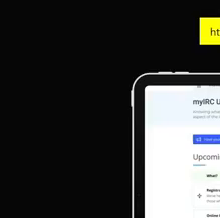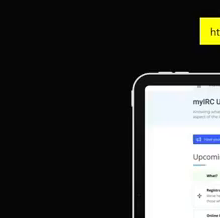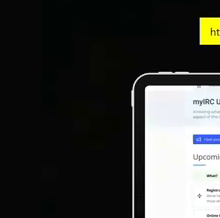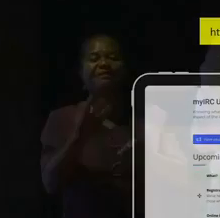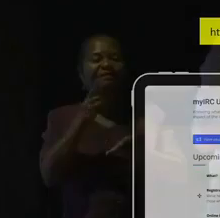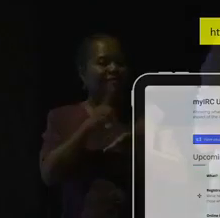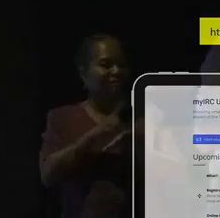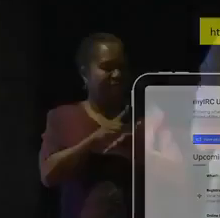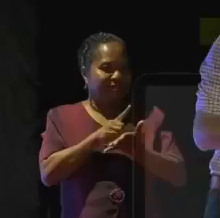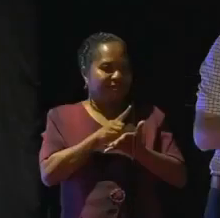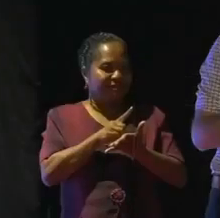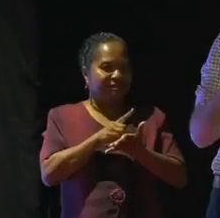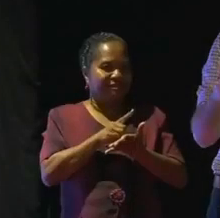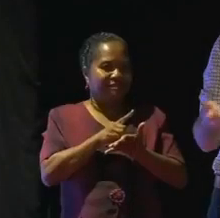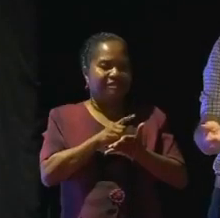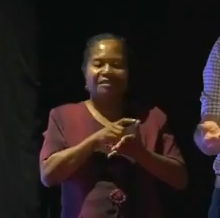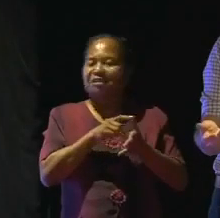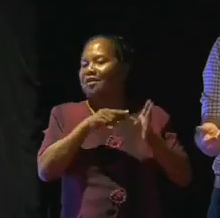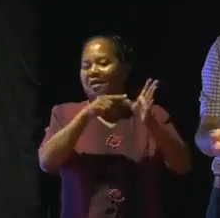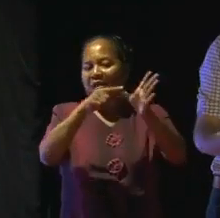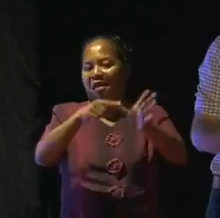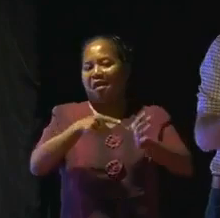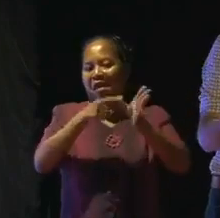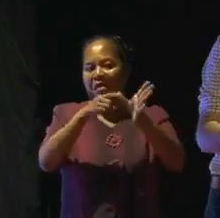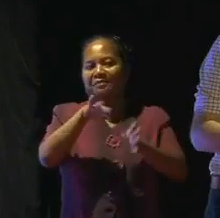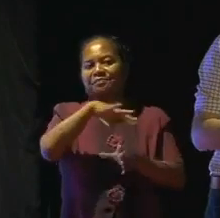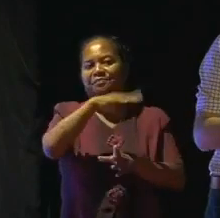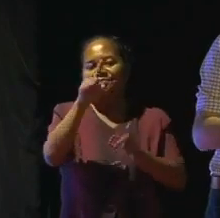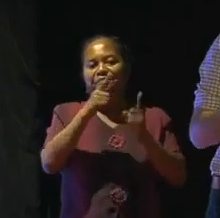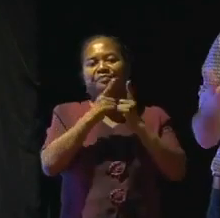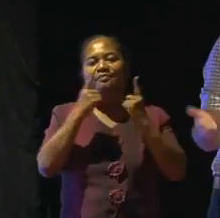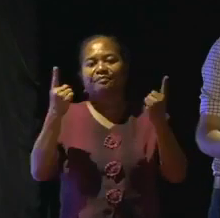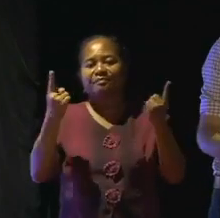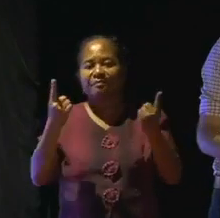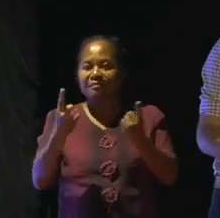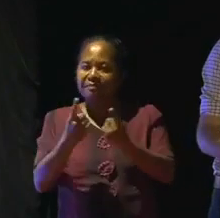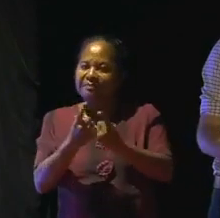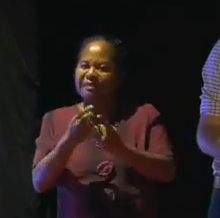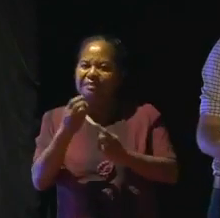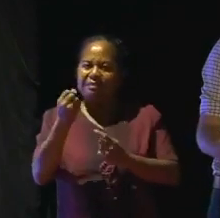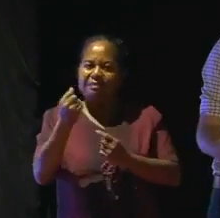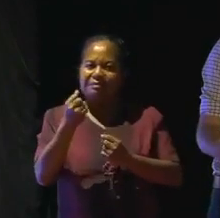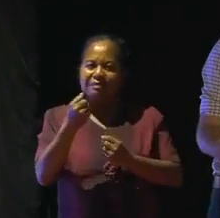that we can, okay? Things that we're certain of. There are some things that might be more